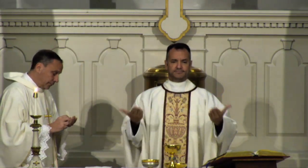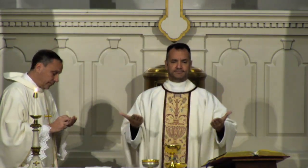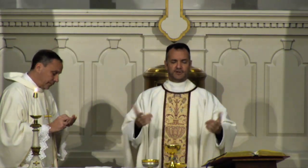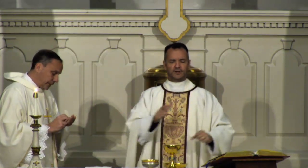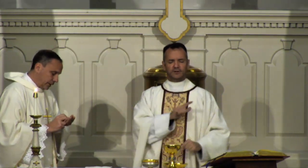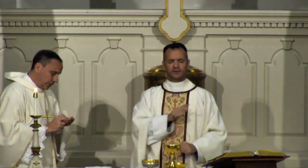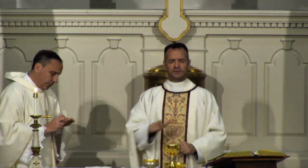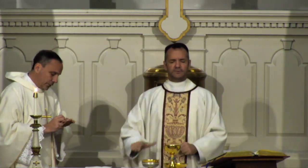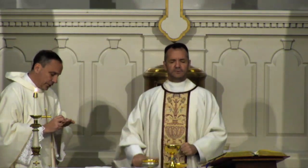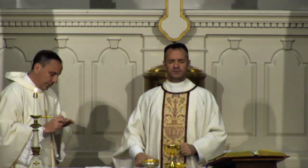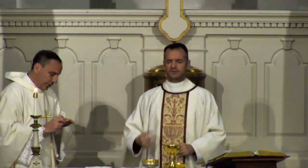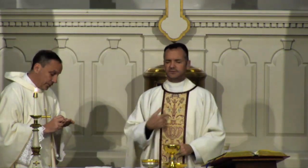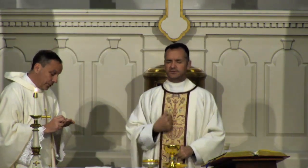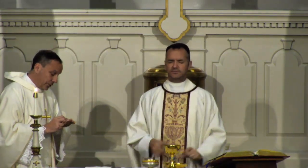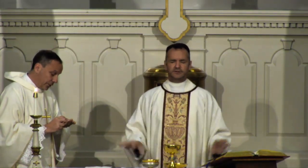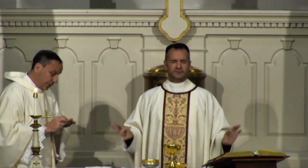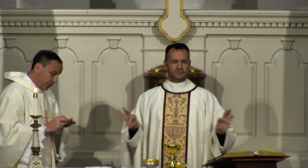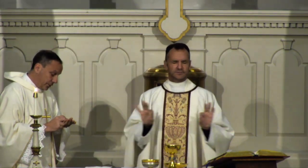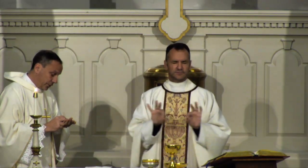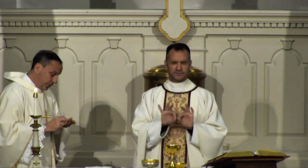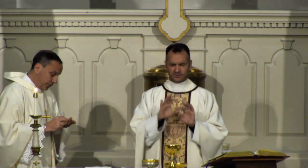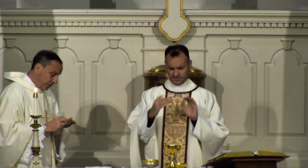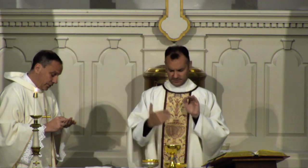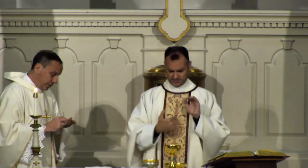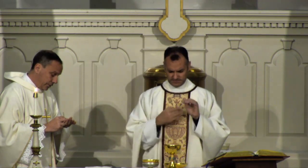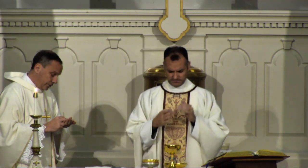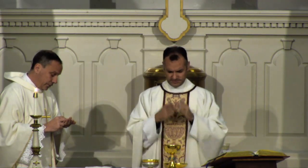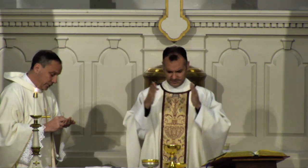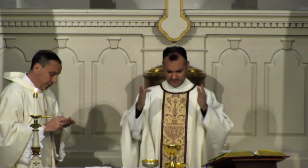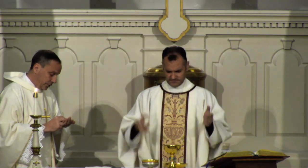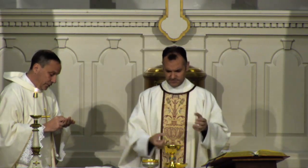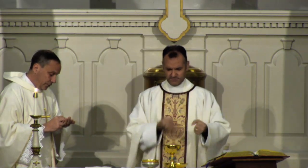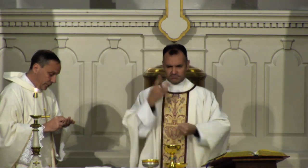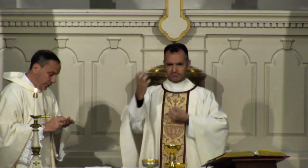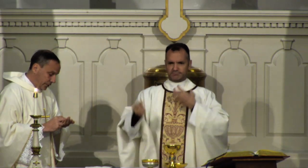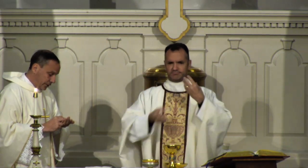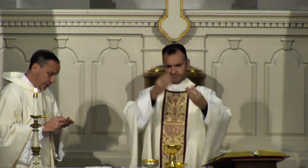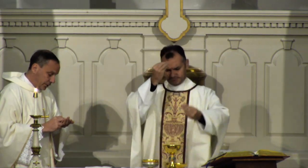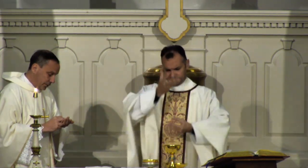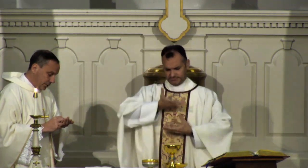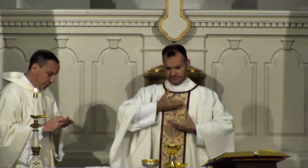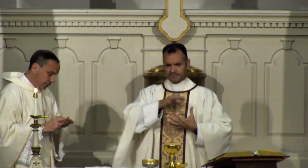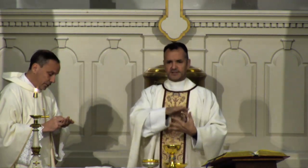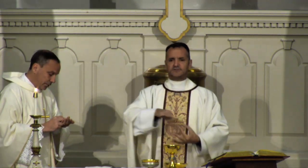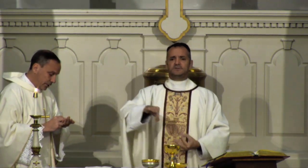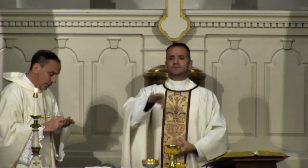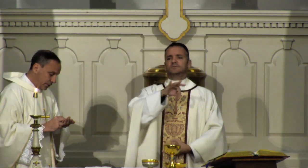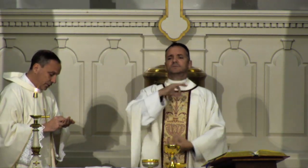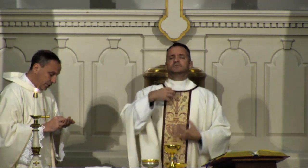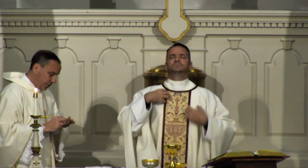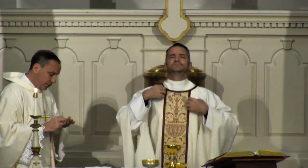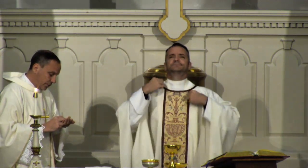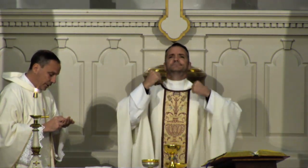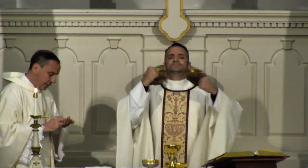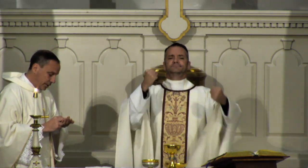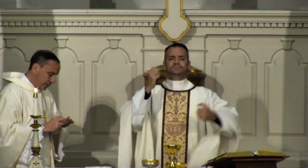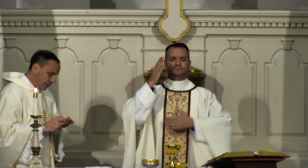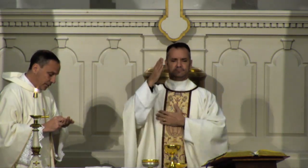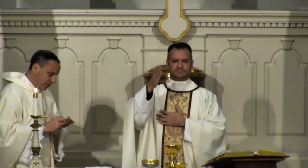Lamb. Lord, I am not worthy that you should enter into my roof, but only say the word, and my soul shall be